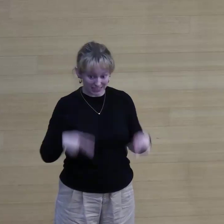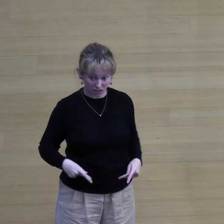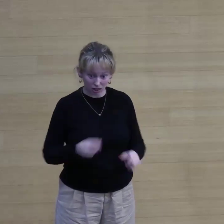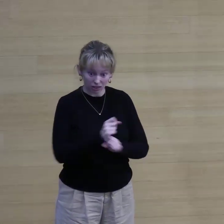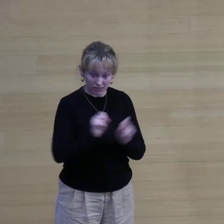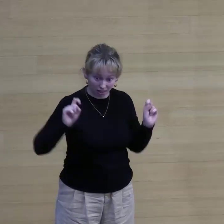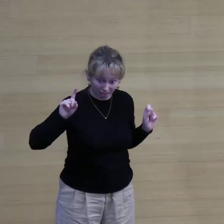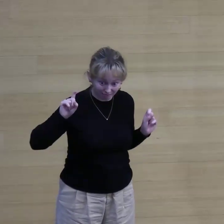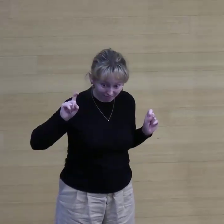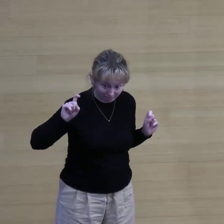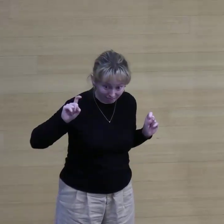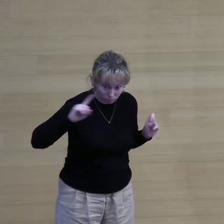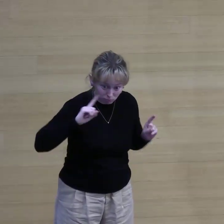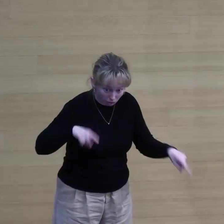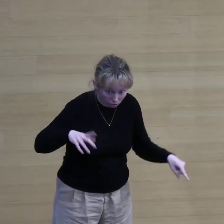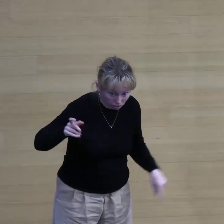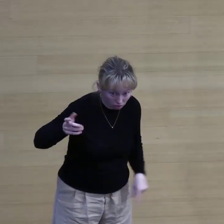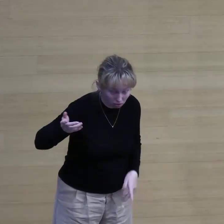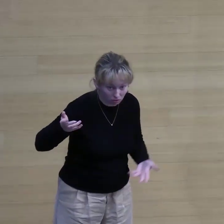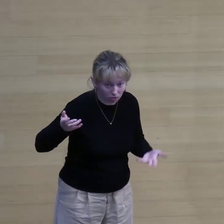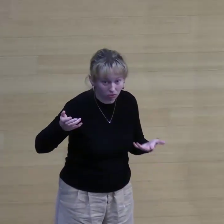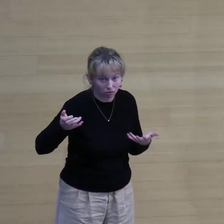safe for me to respond?